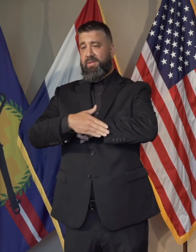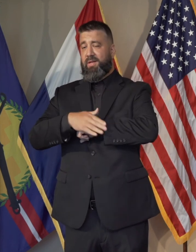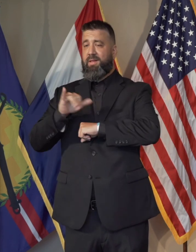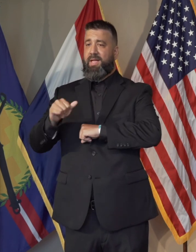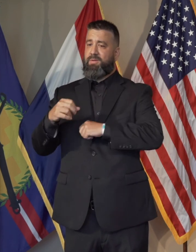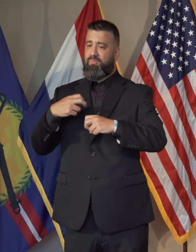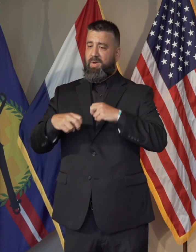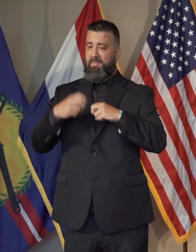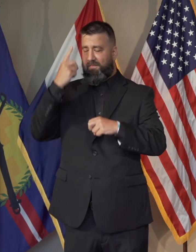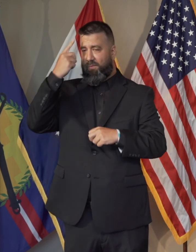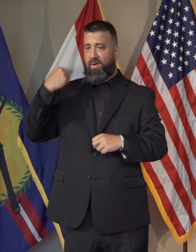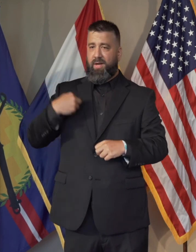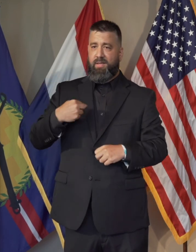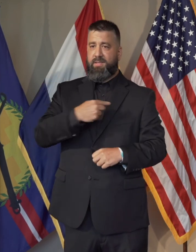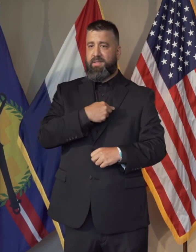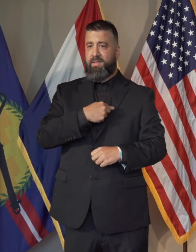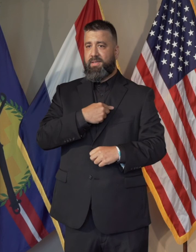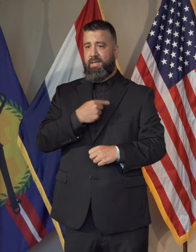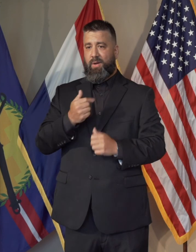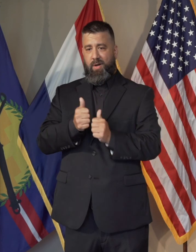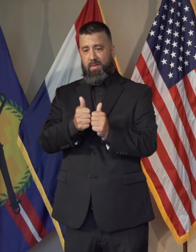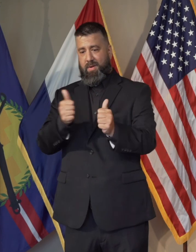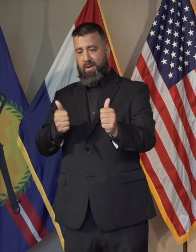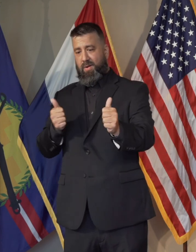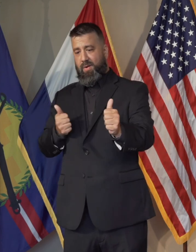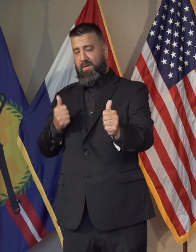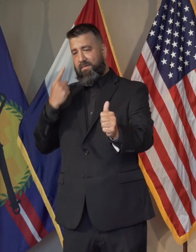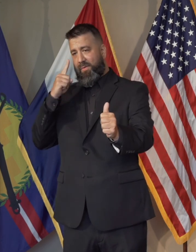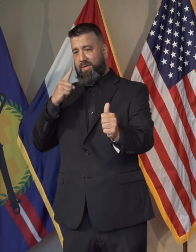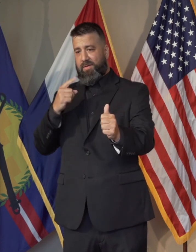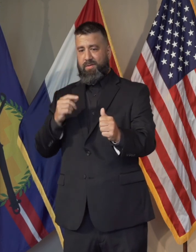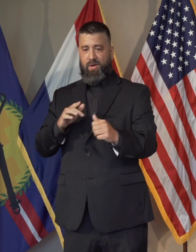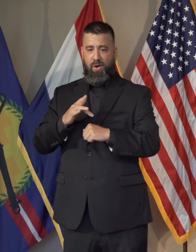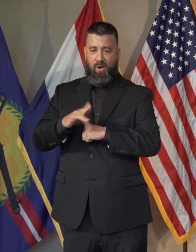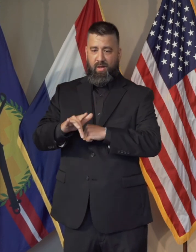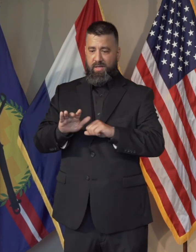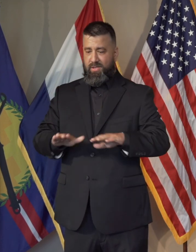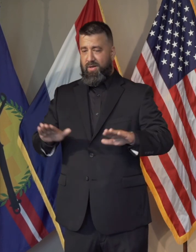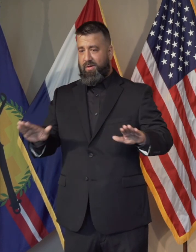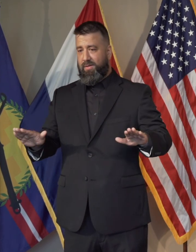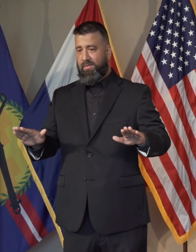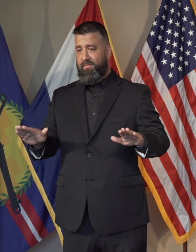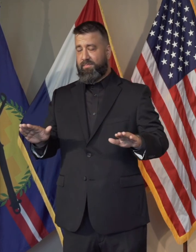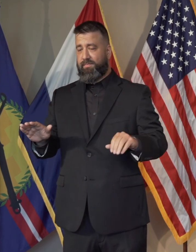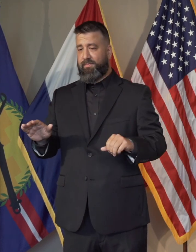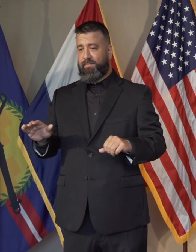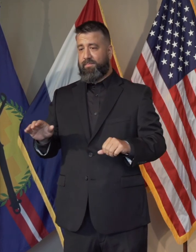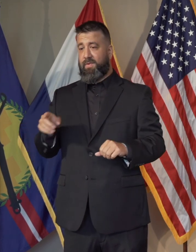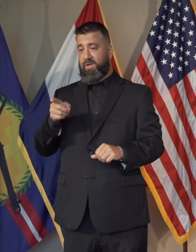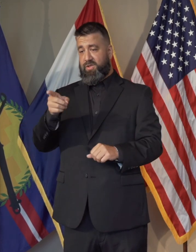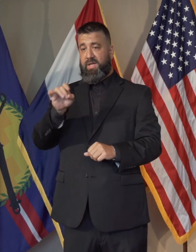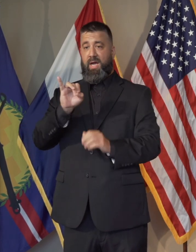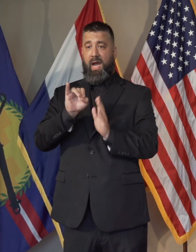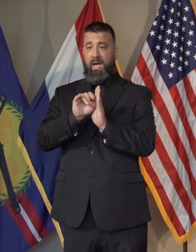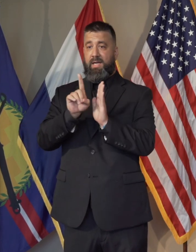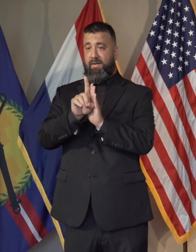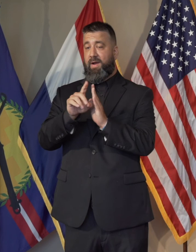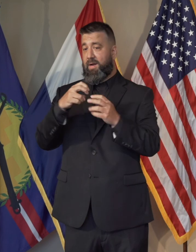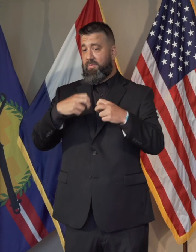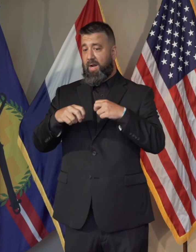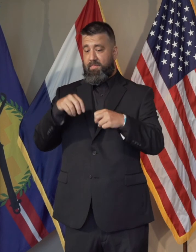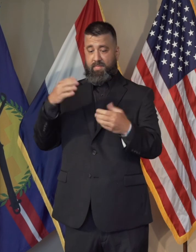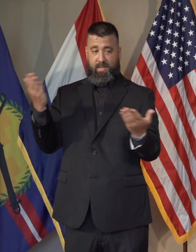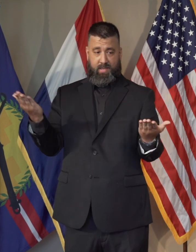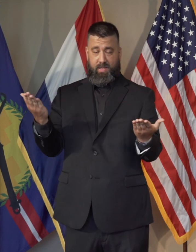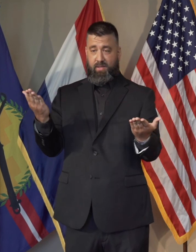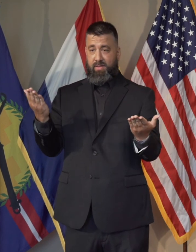behind in support for public education, and it leaves us behind in support for early childhood. And she's identified a problem that we have in our community and